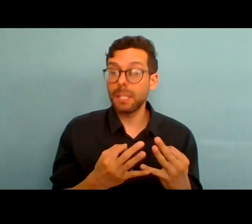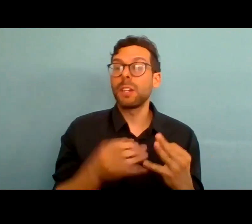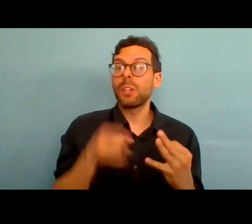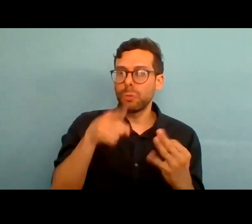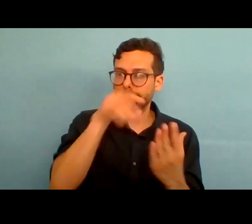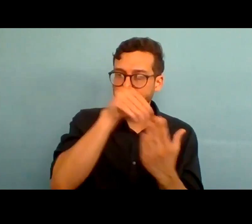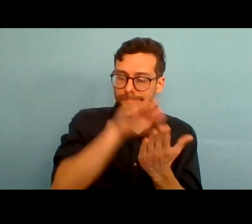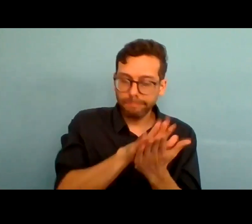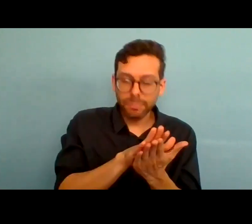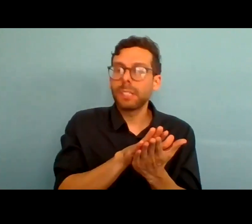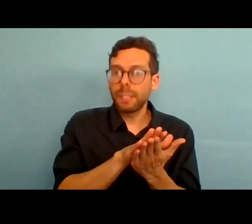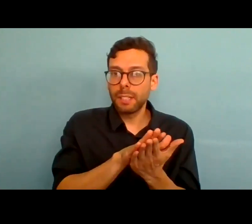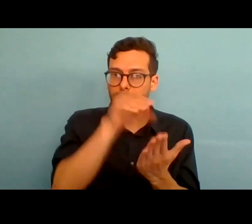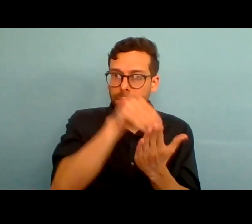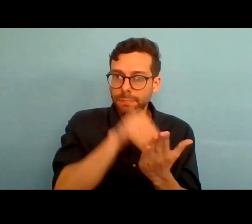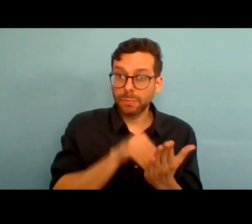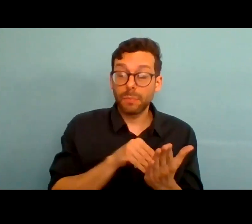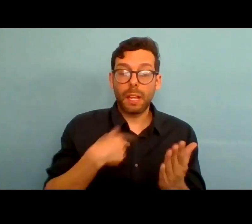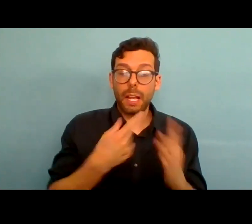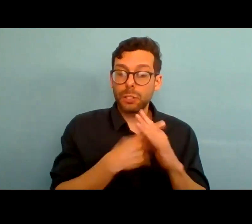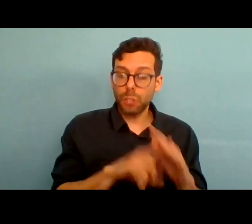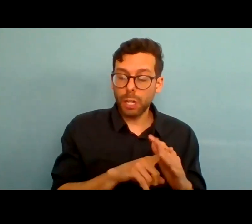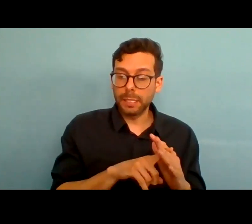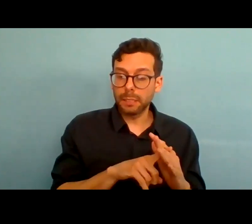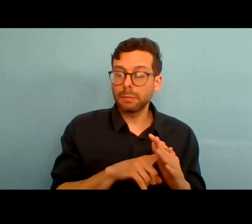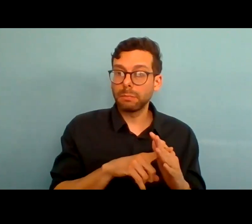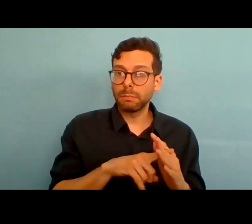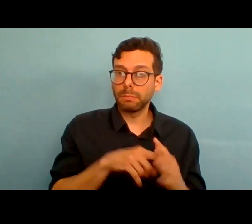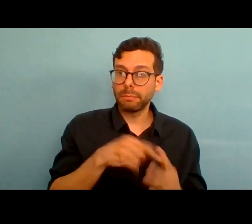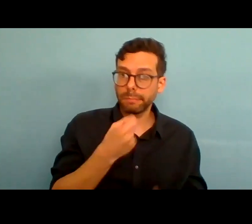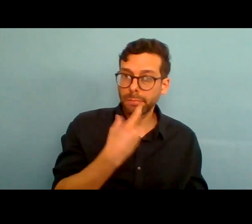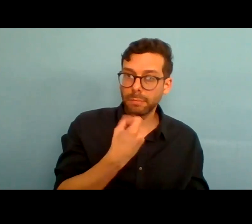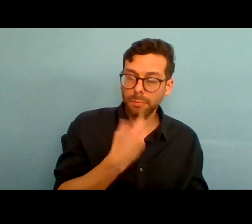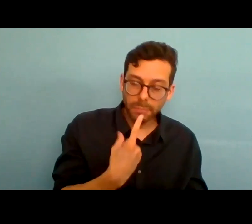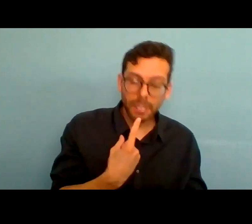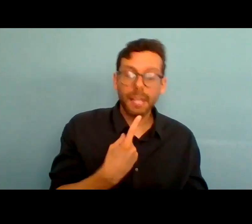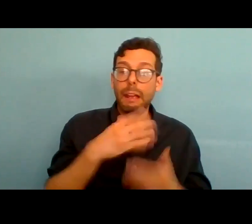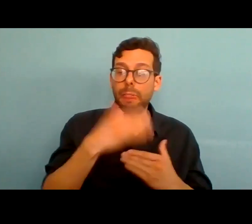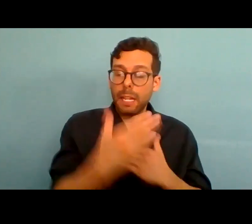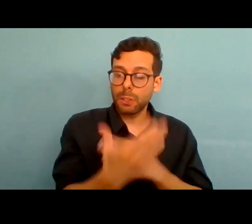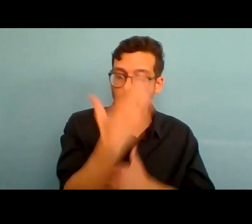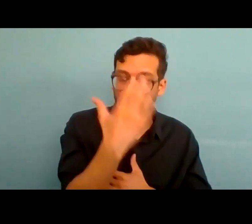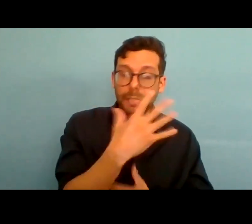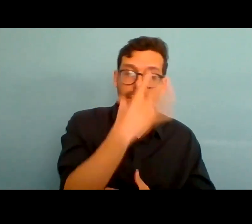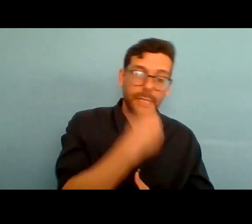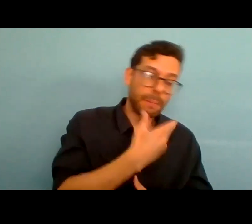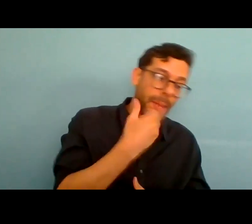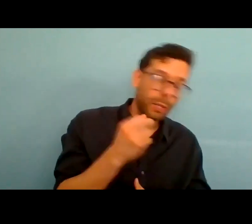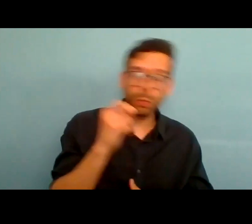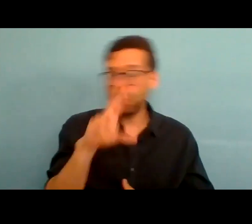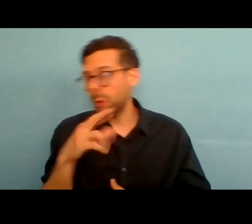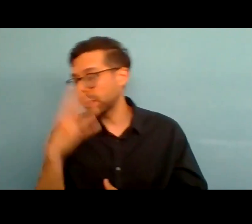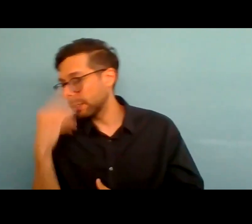the next morning his behavior was same, better, or worse, or that night's sleep felt same, better, or worse. Really looking